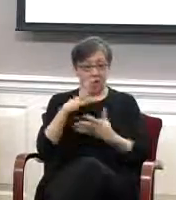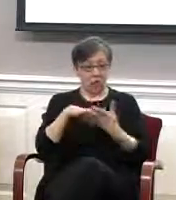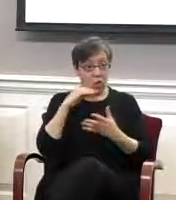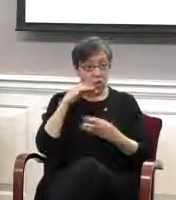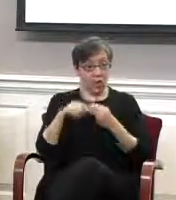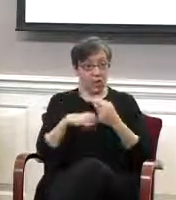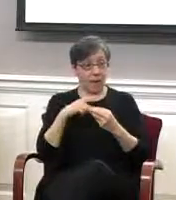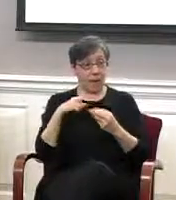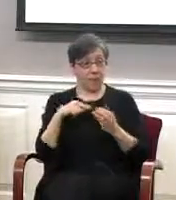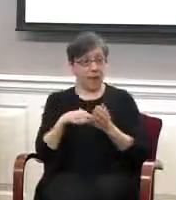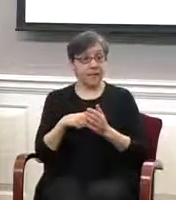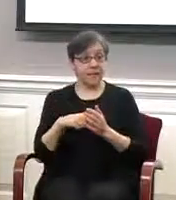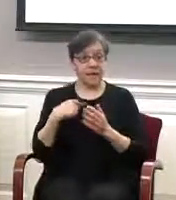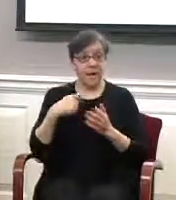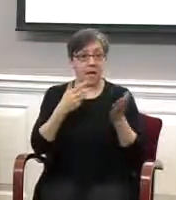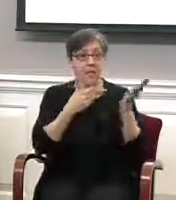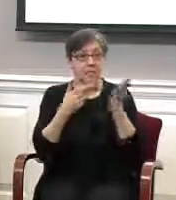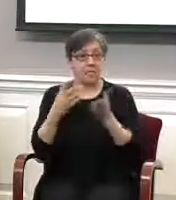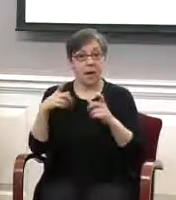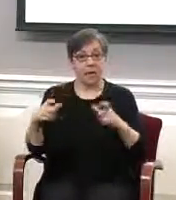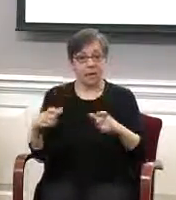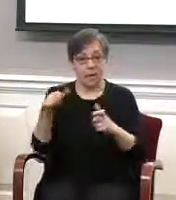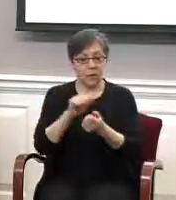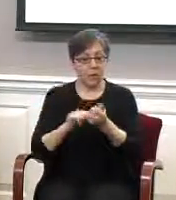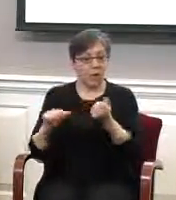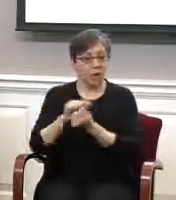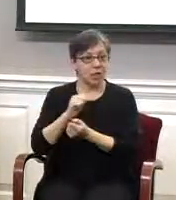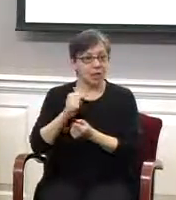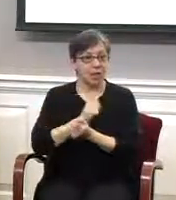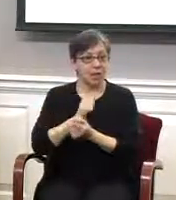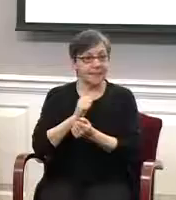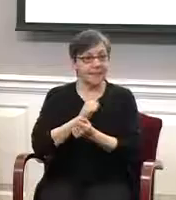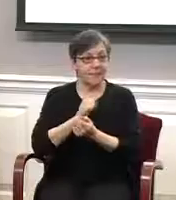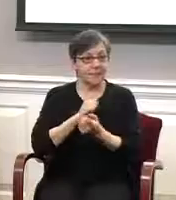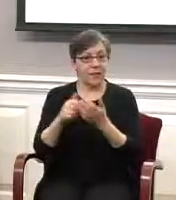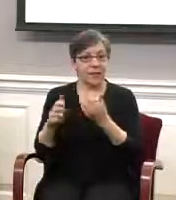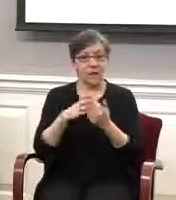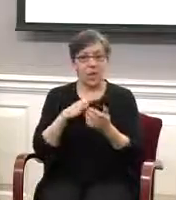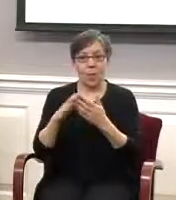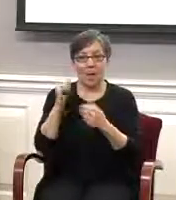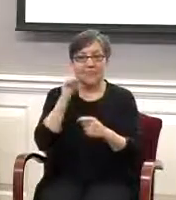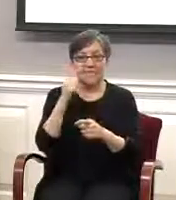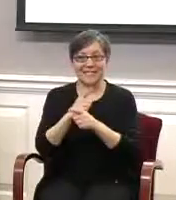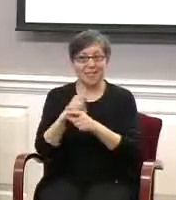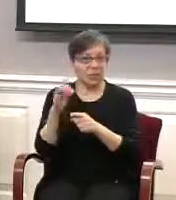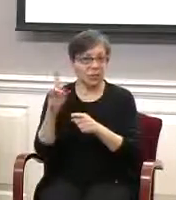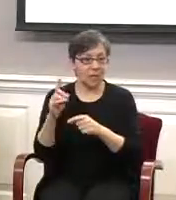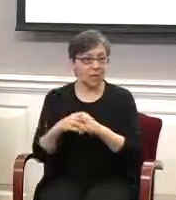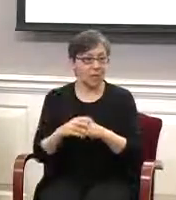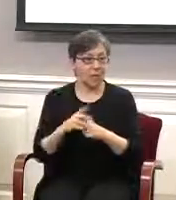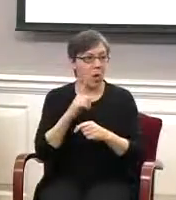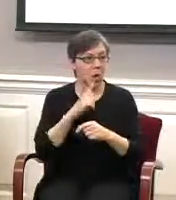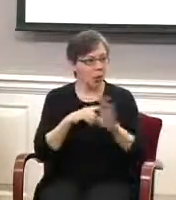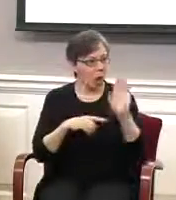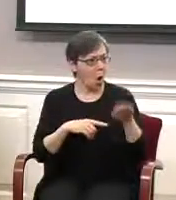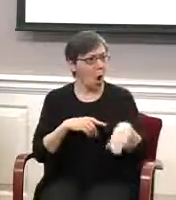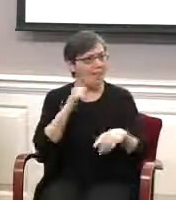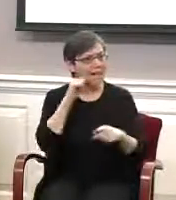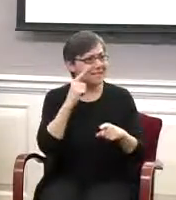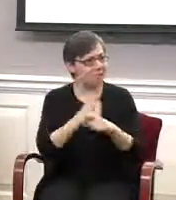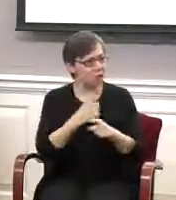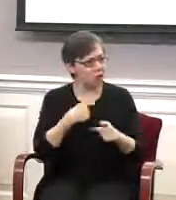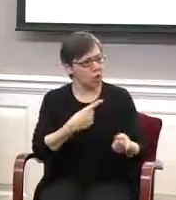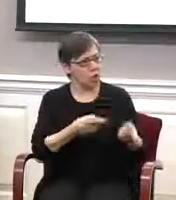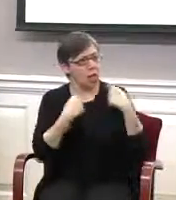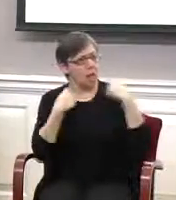this, I took my plate and washed it myself, even though my sister always used to do that for me. Or I argued that she should be able to come out and play,